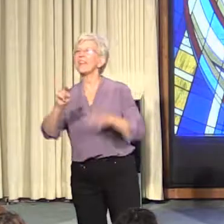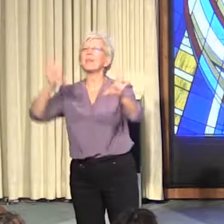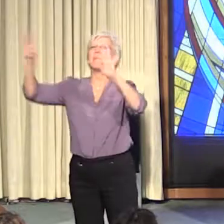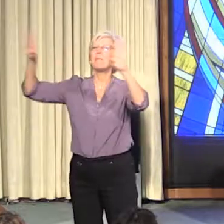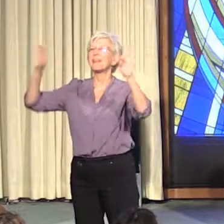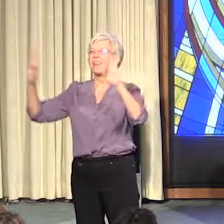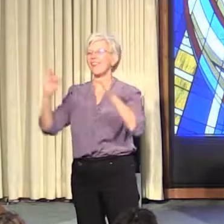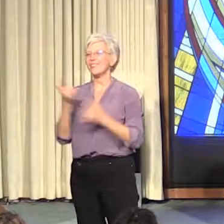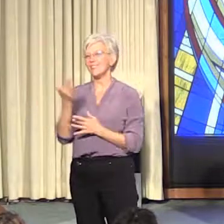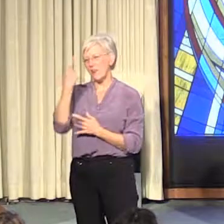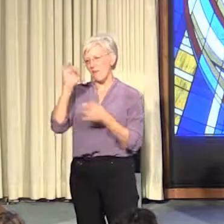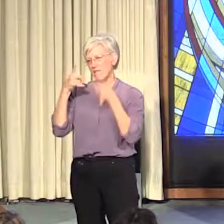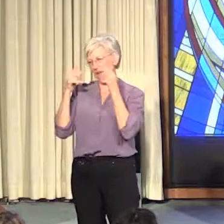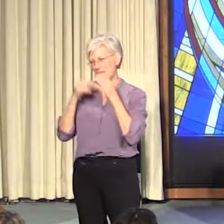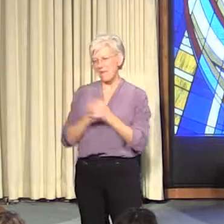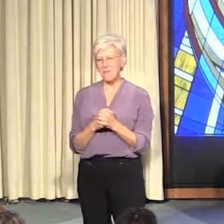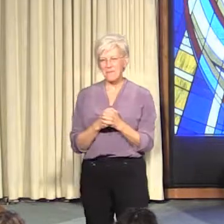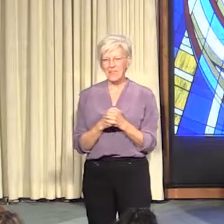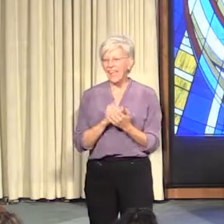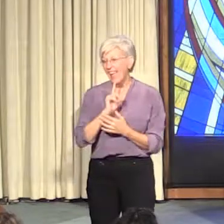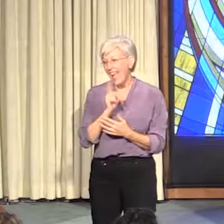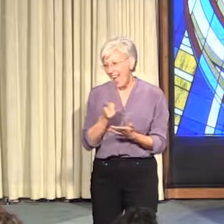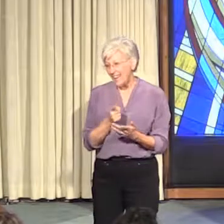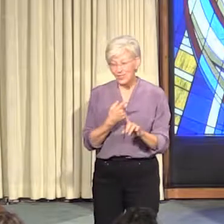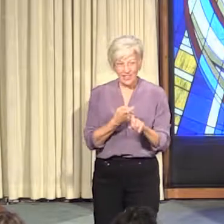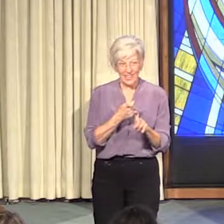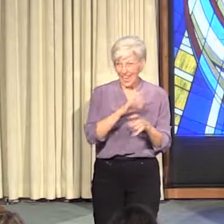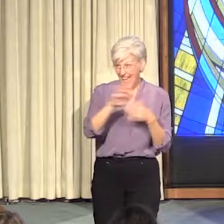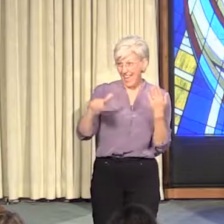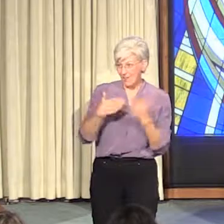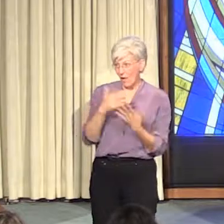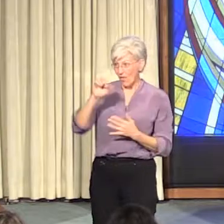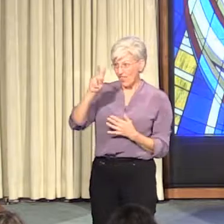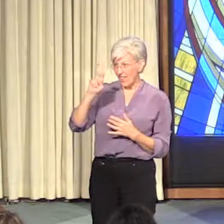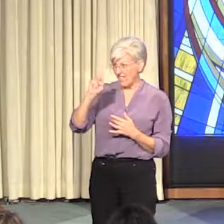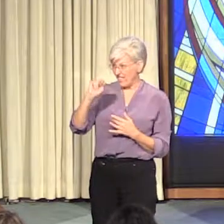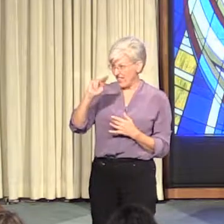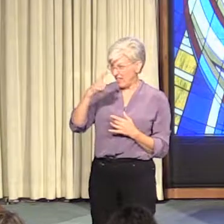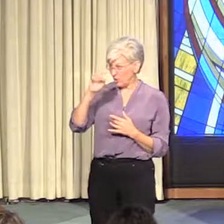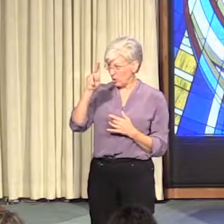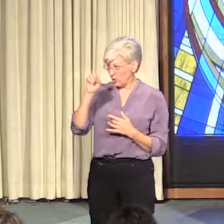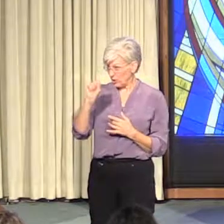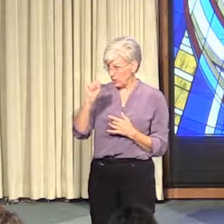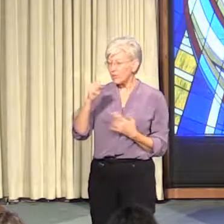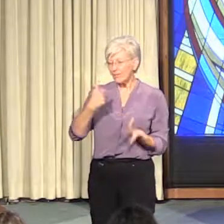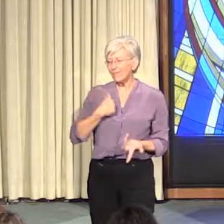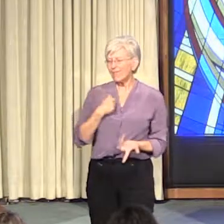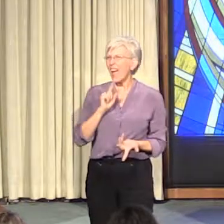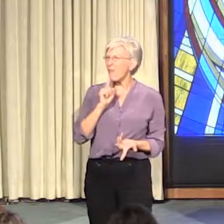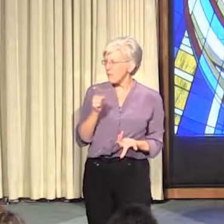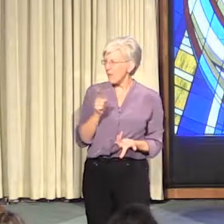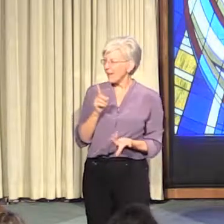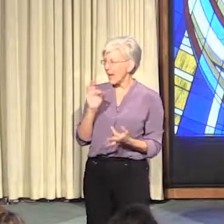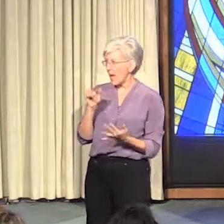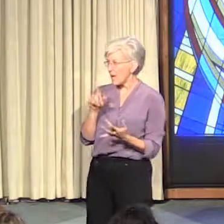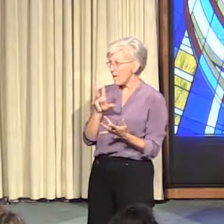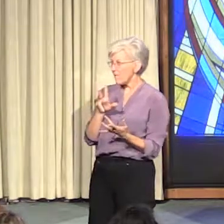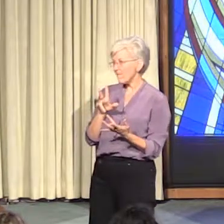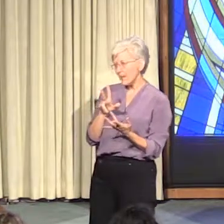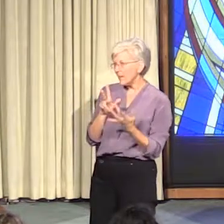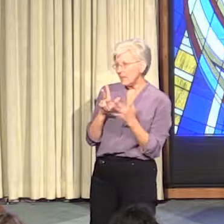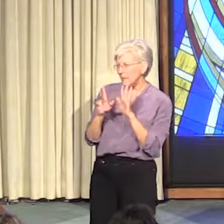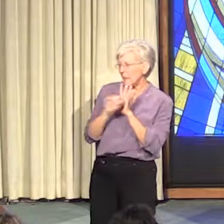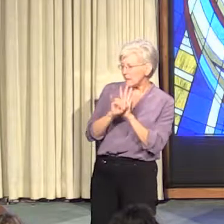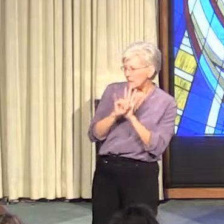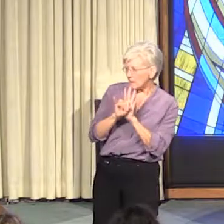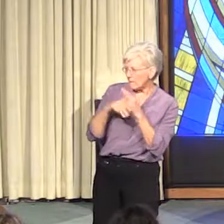for Halloween. And actually, of all of the Avengers, I really kind of identify least with